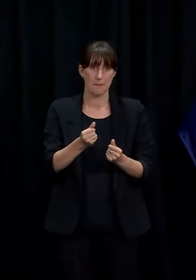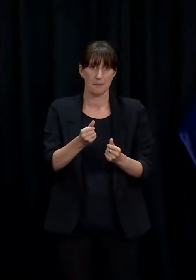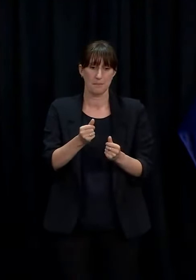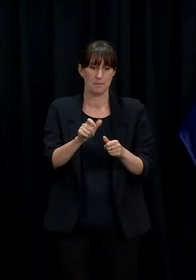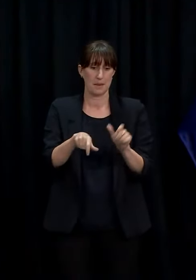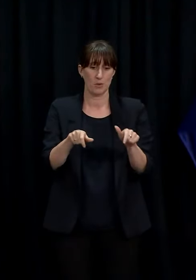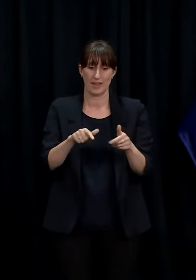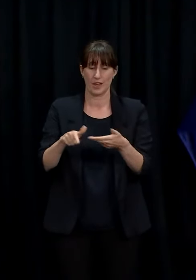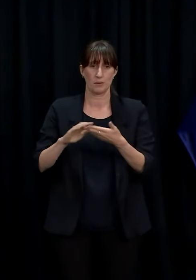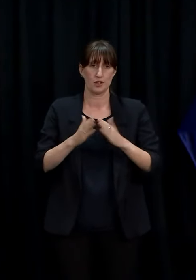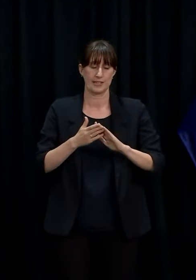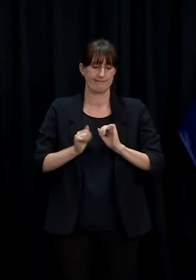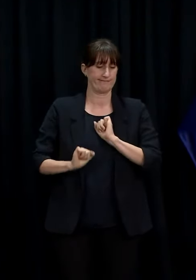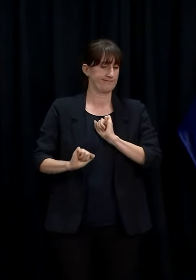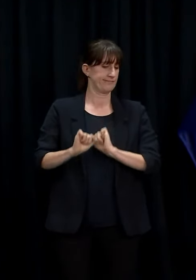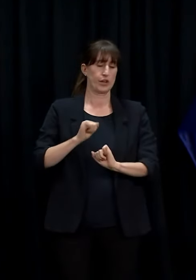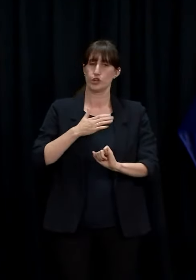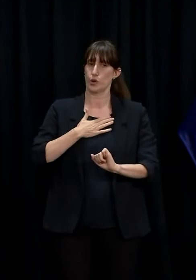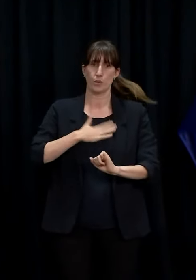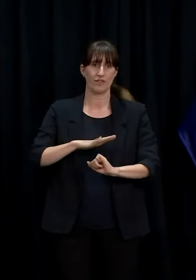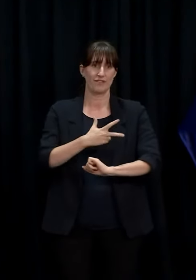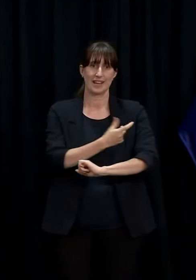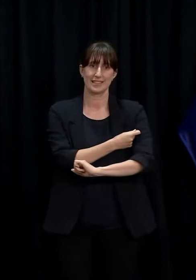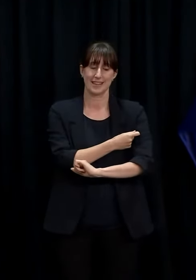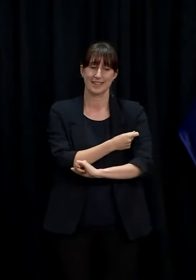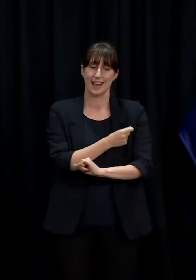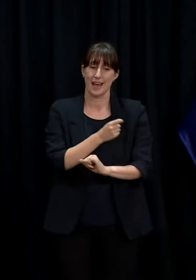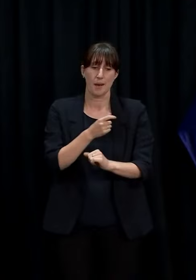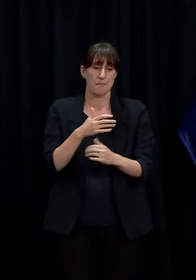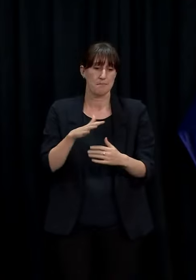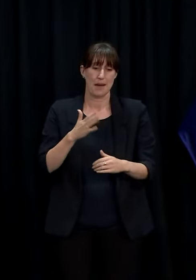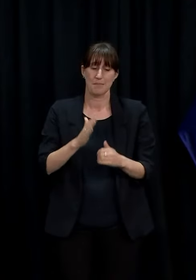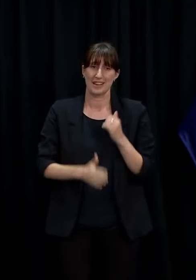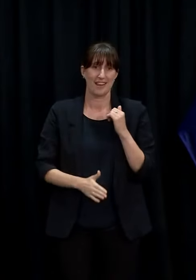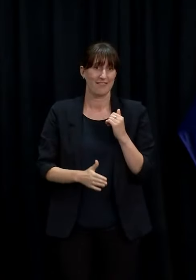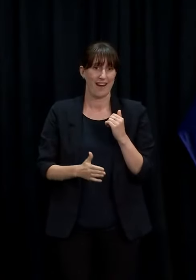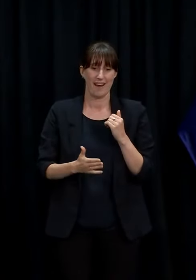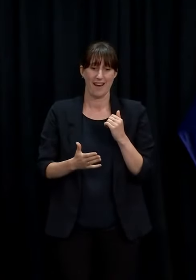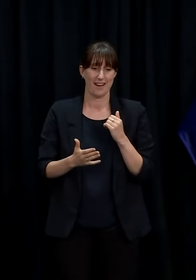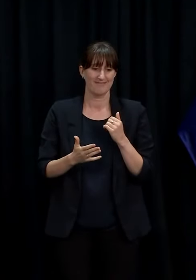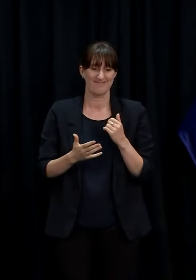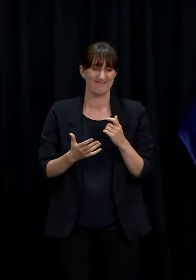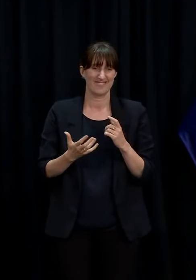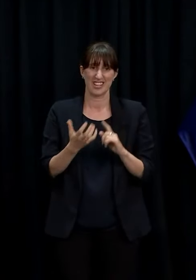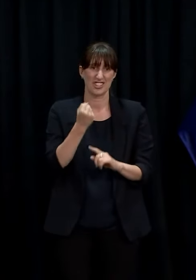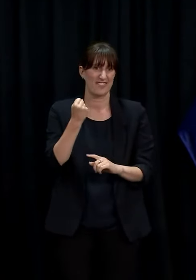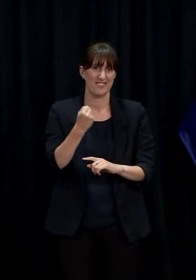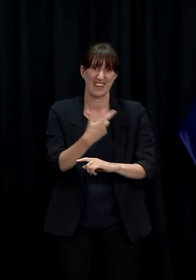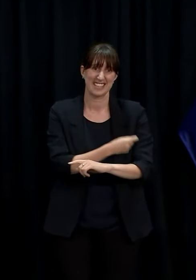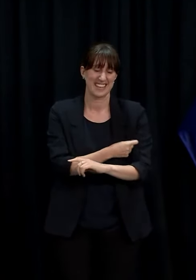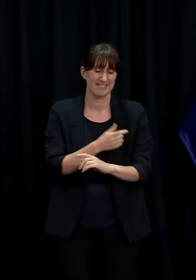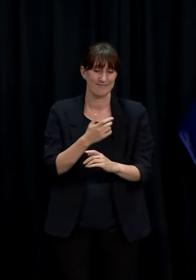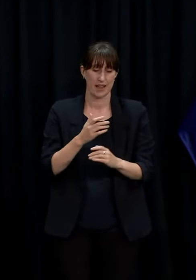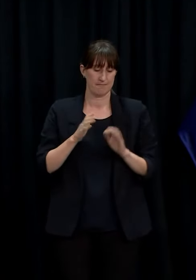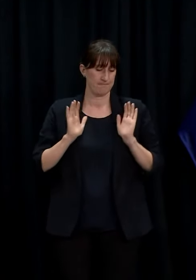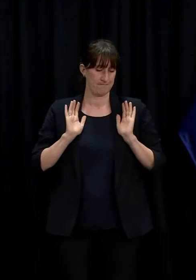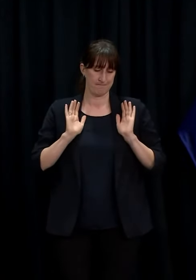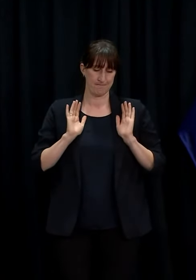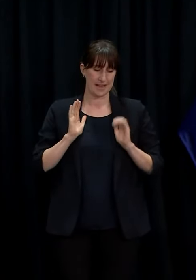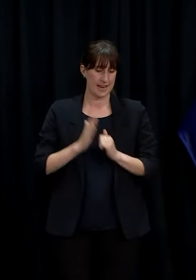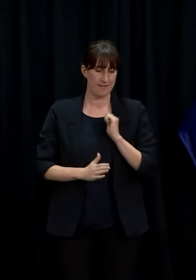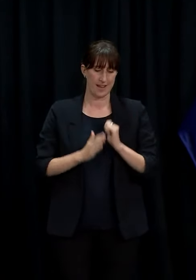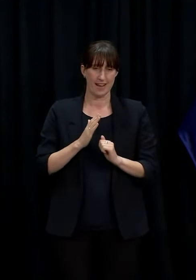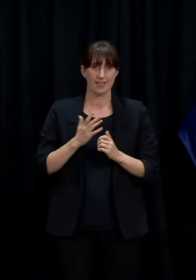community, and that we may never reach some of those people. They're making the choice not to be vaccinated. They're willing to pay a personal, they've been